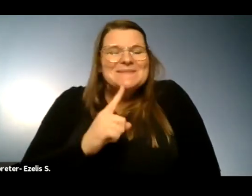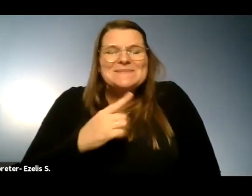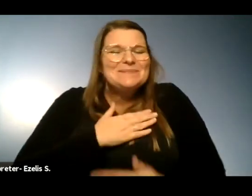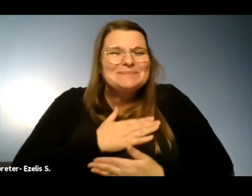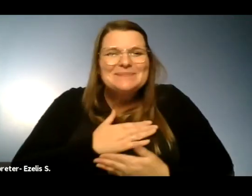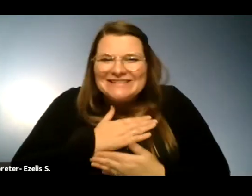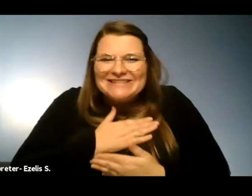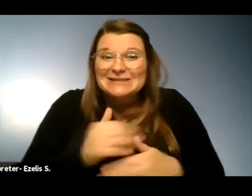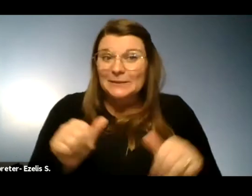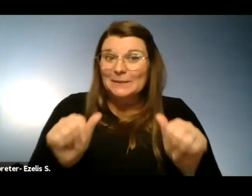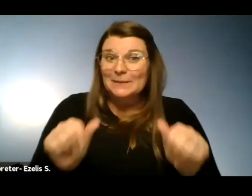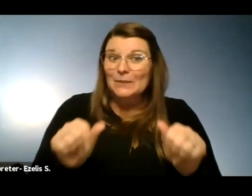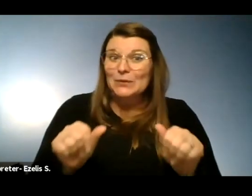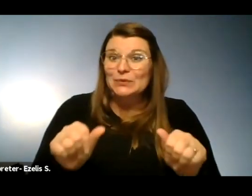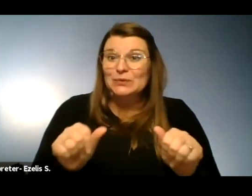to,